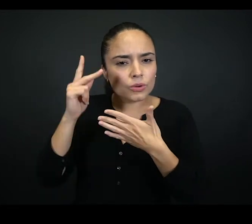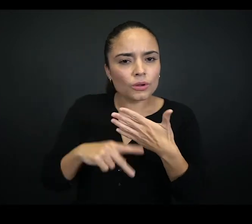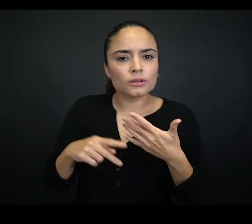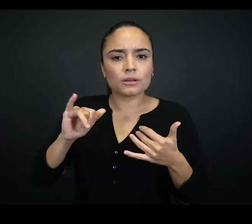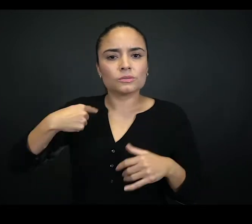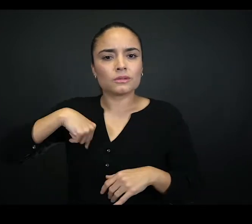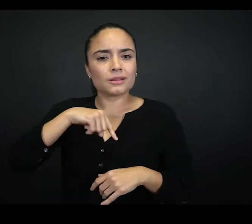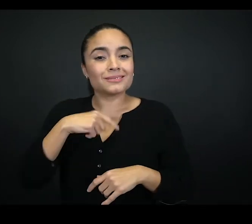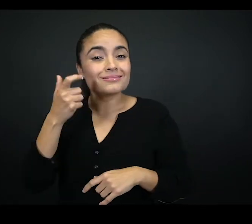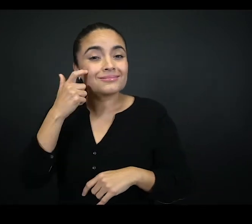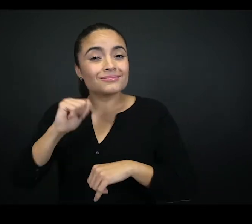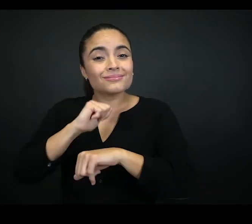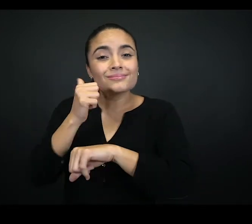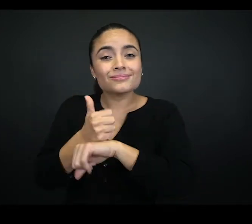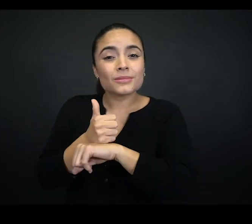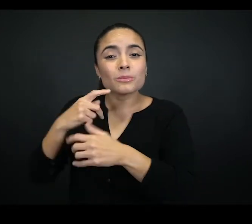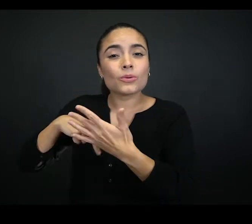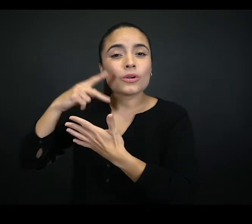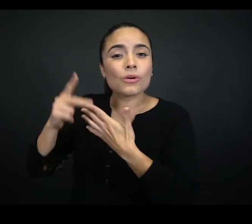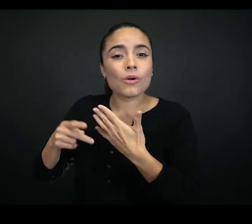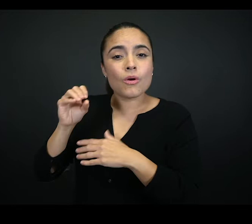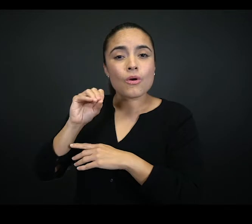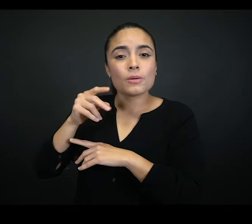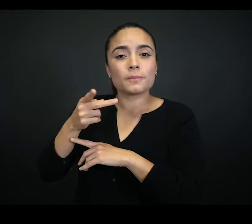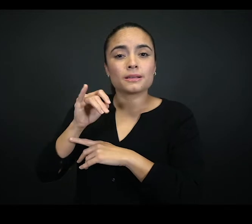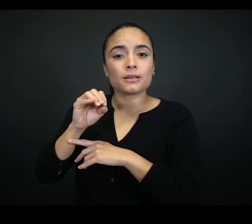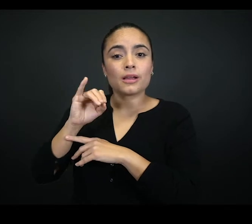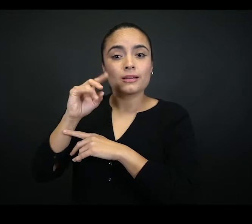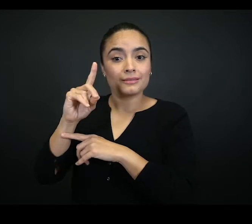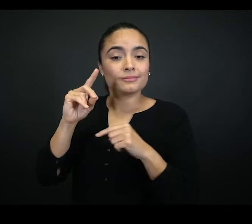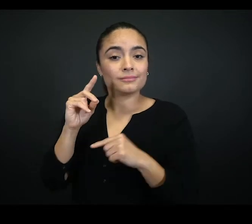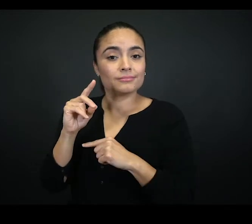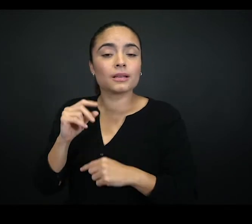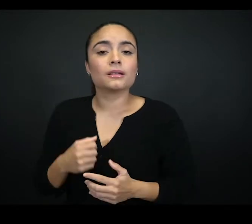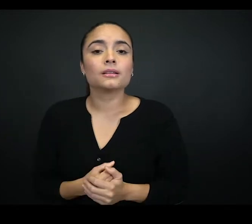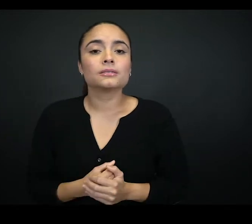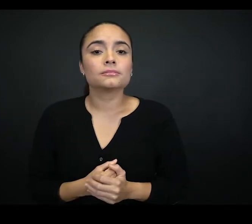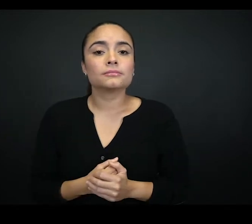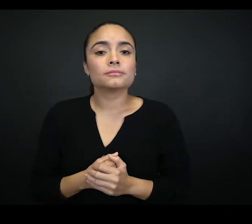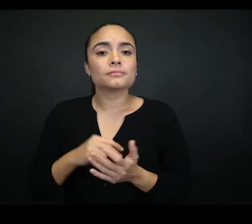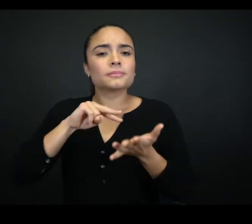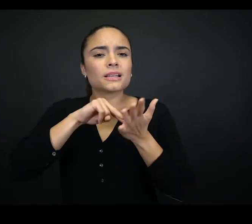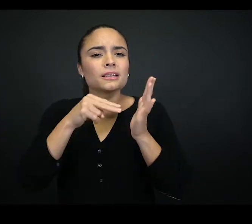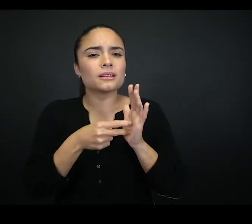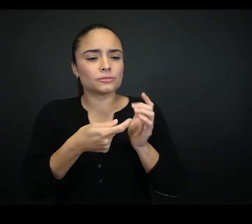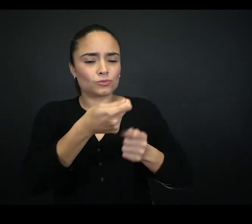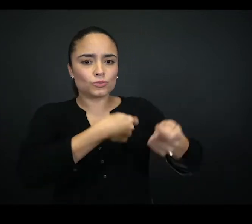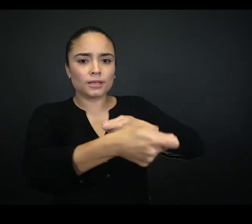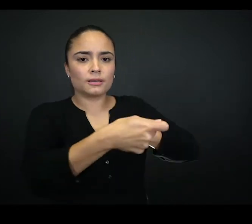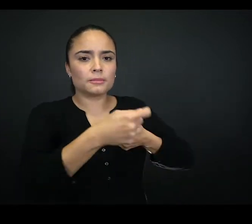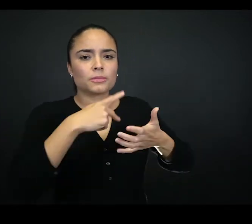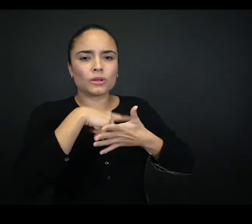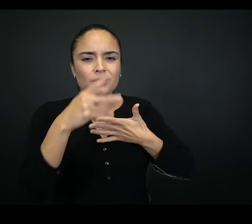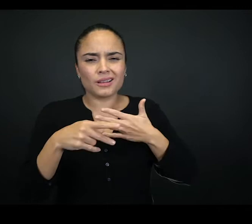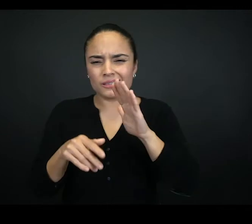started recently, that is an opioid substitution program. It's a safer supply program.